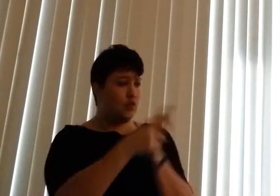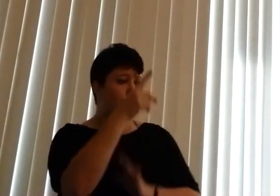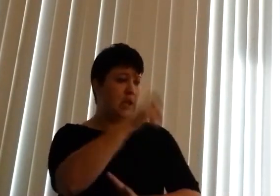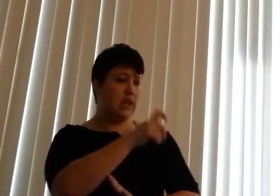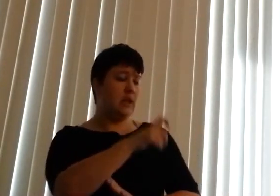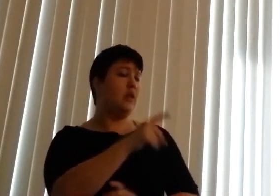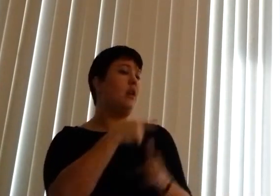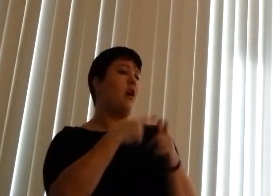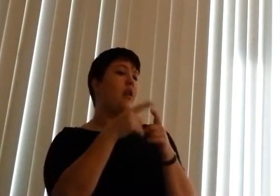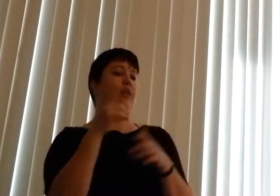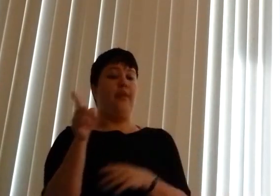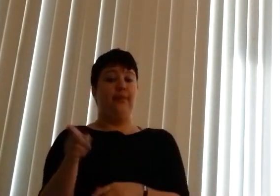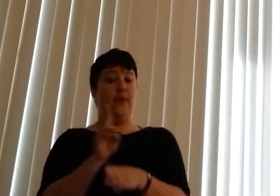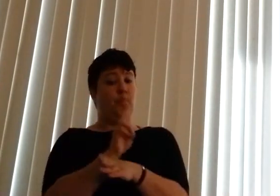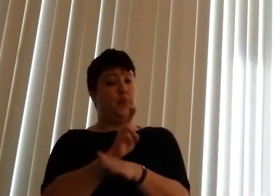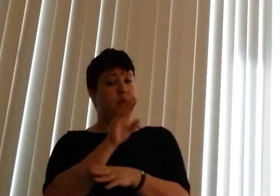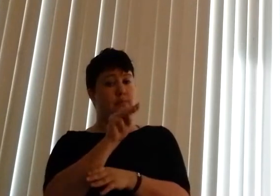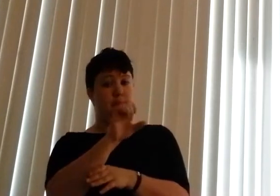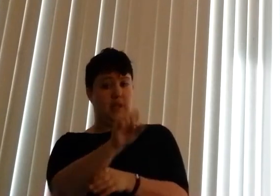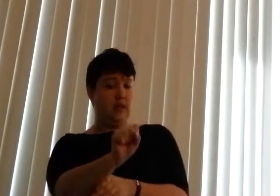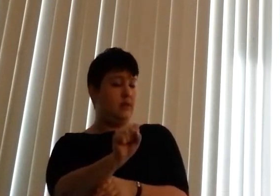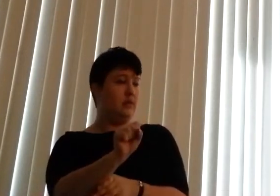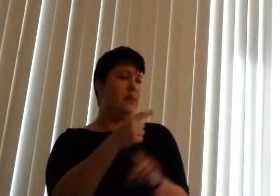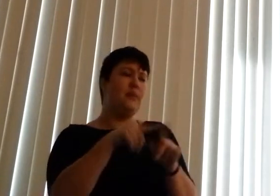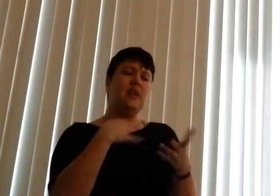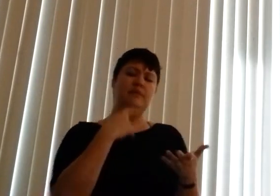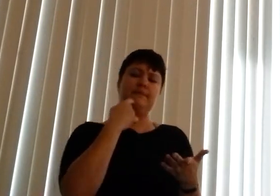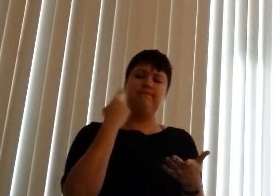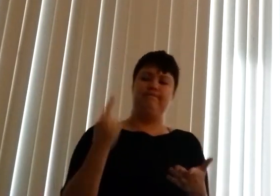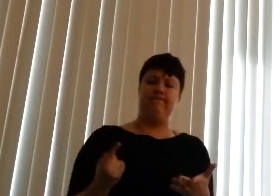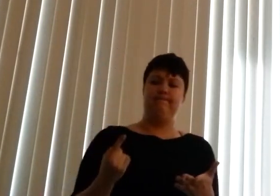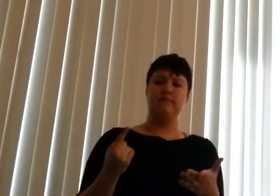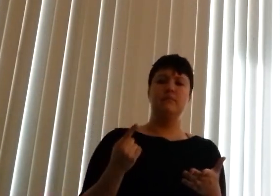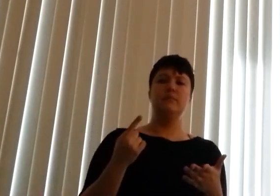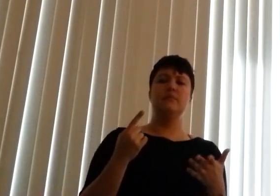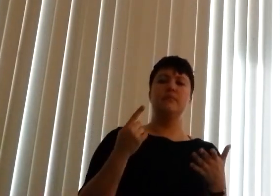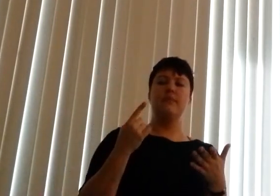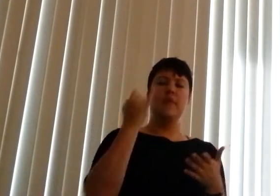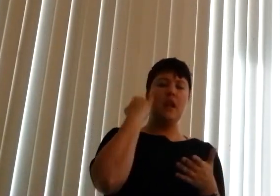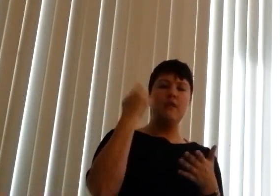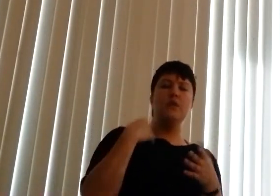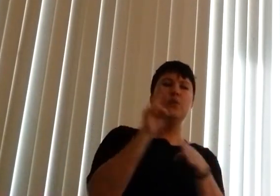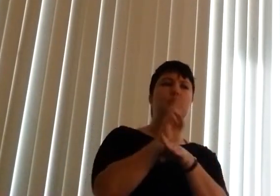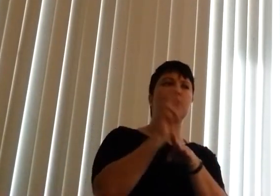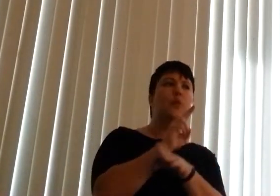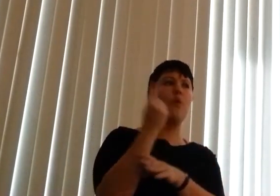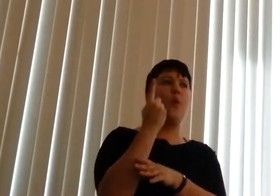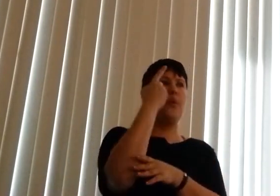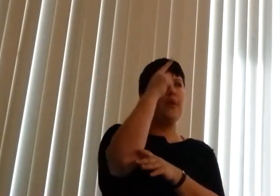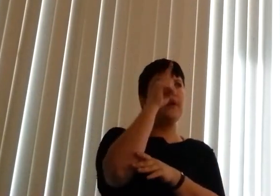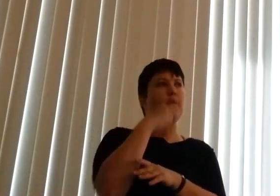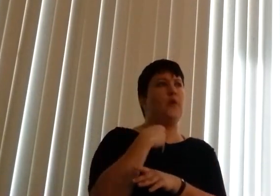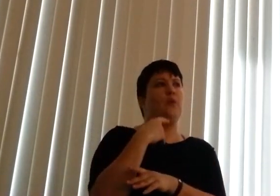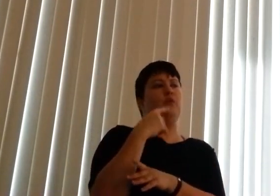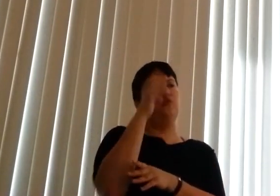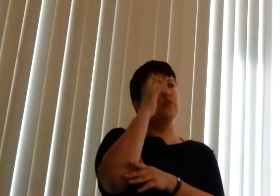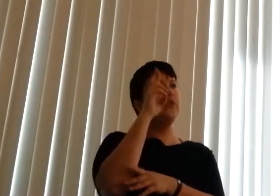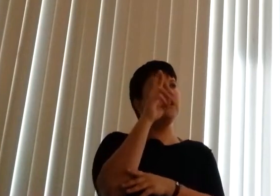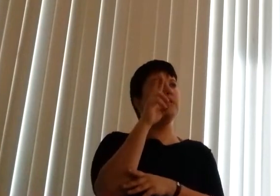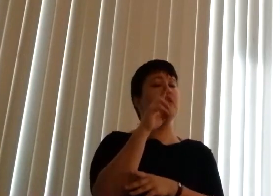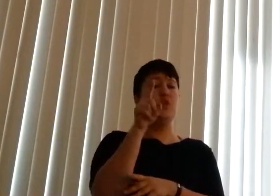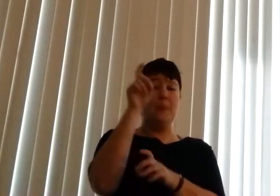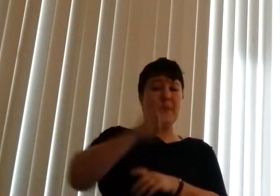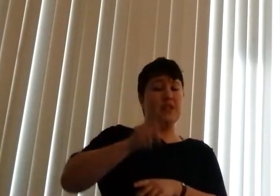used merely as a means. But what I want to say to that is that in order to be used merely as a means, you have to be